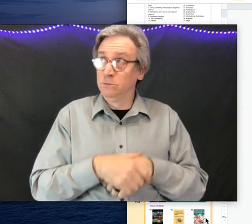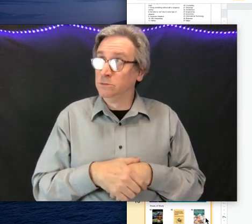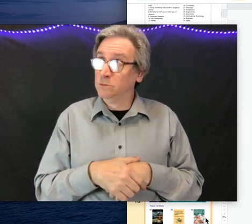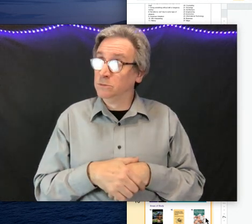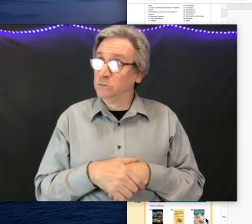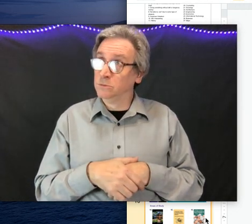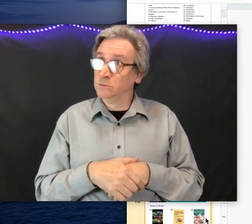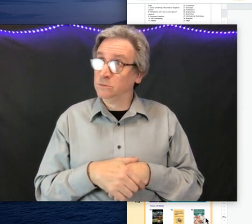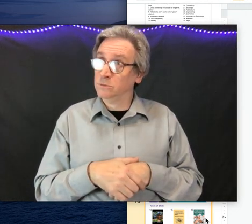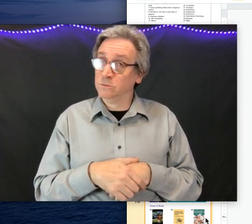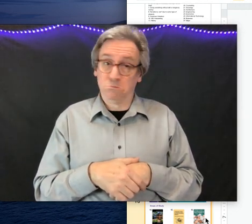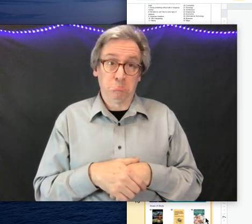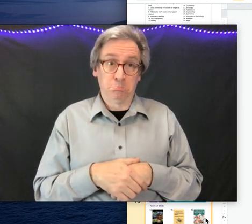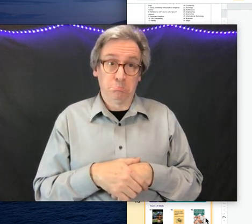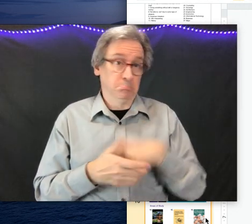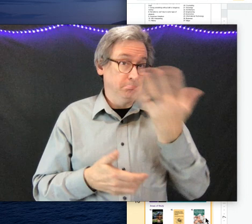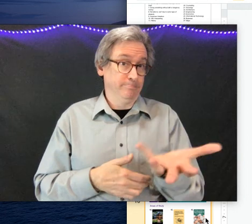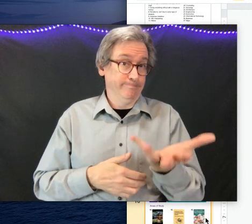engineering,